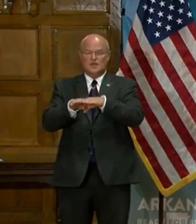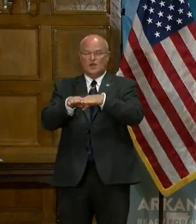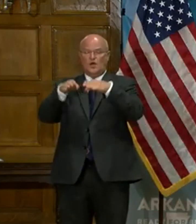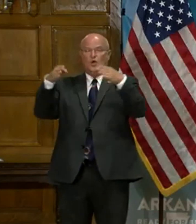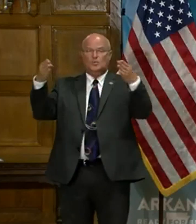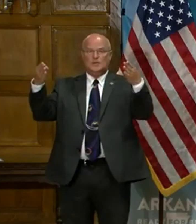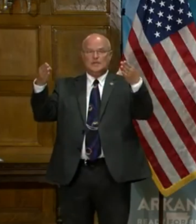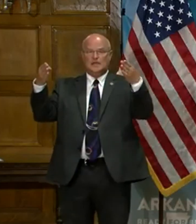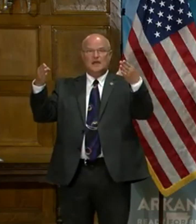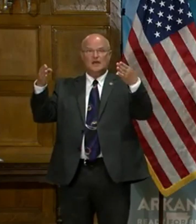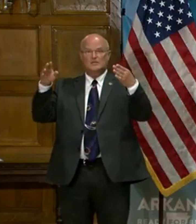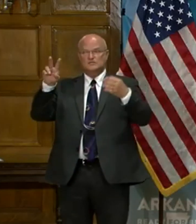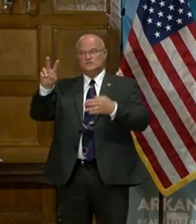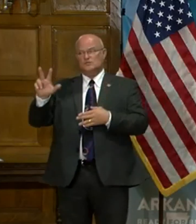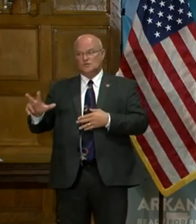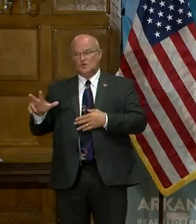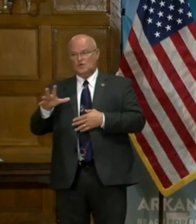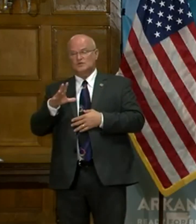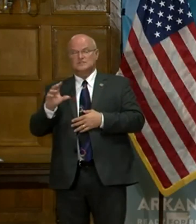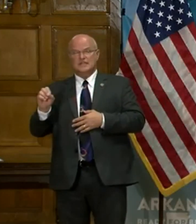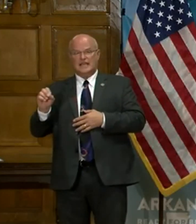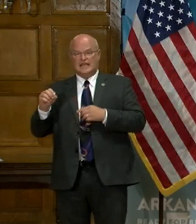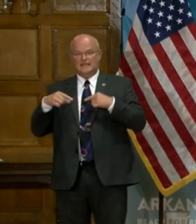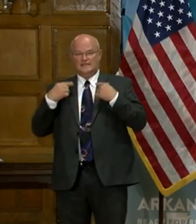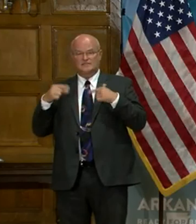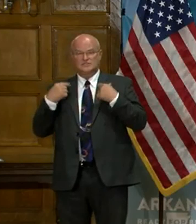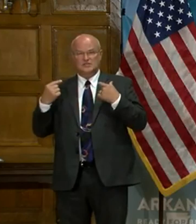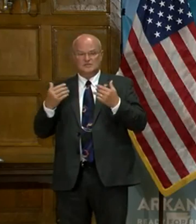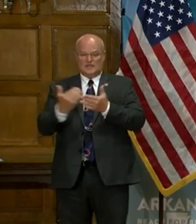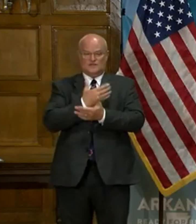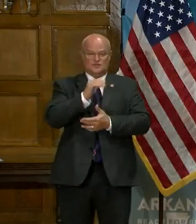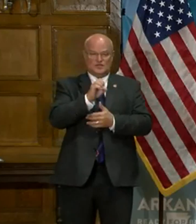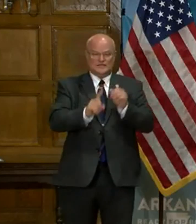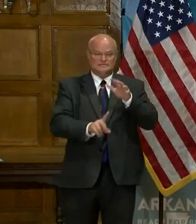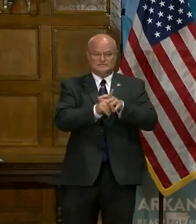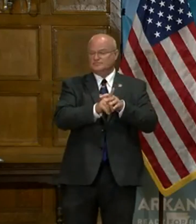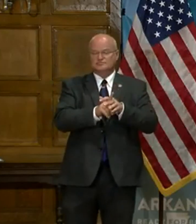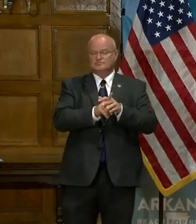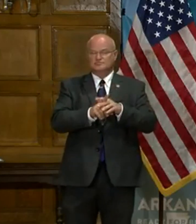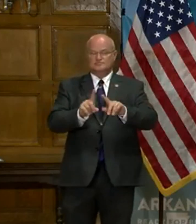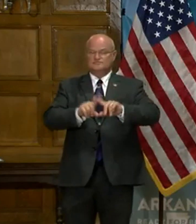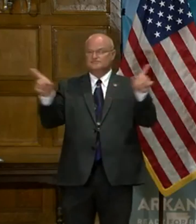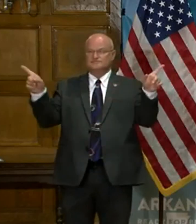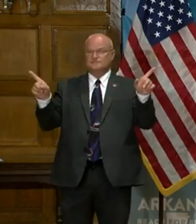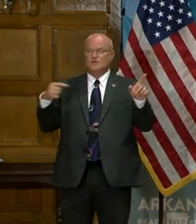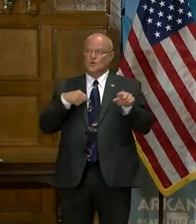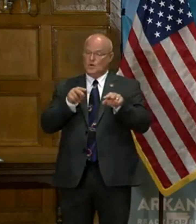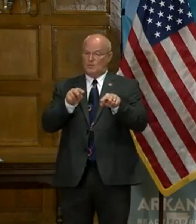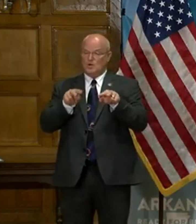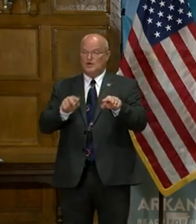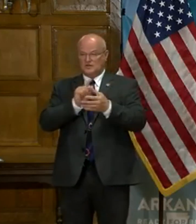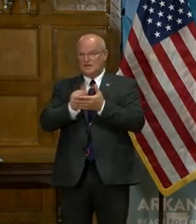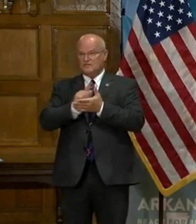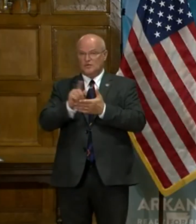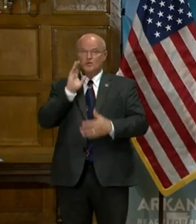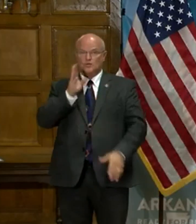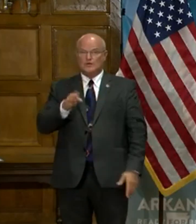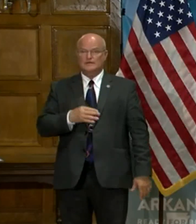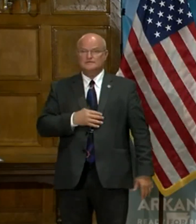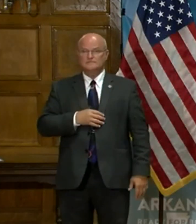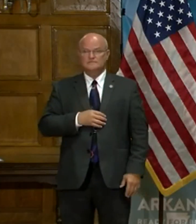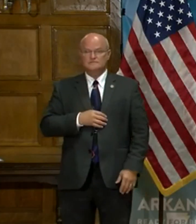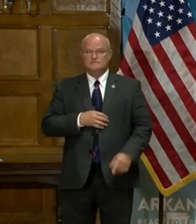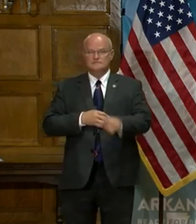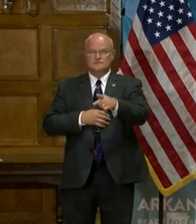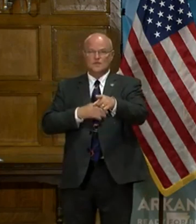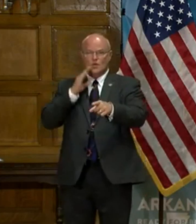those restrictions to that extent and the new cases that we have. We'll monitor that every week.